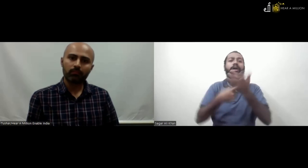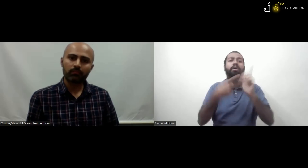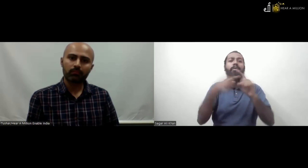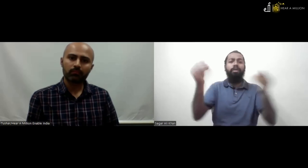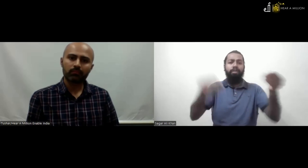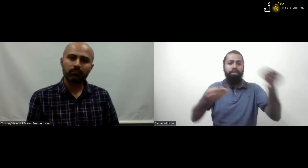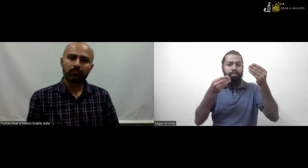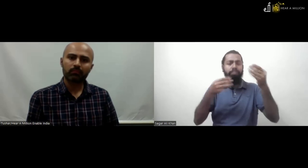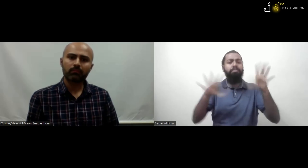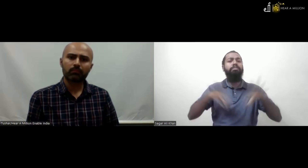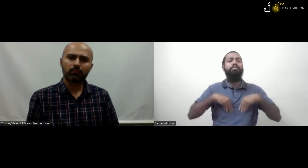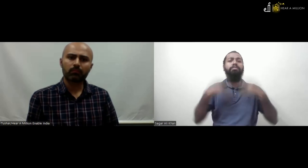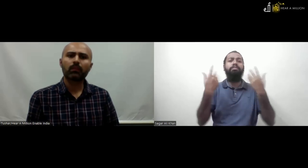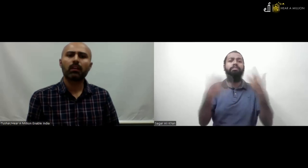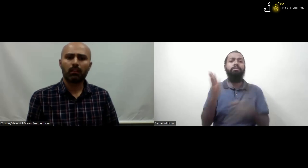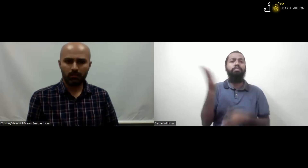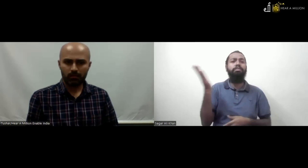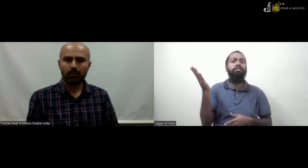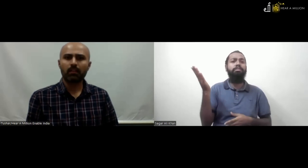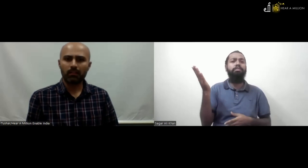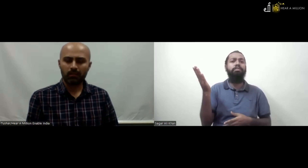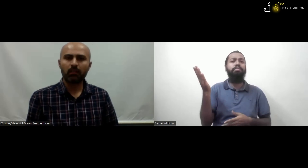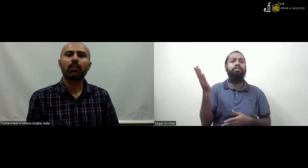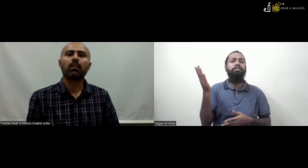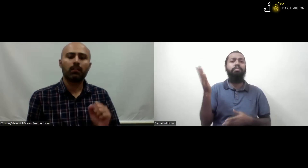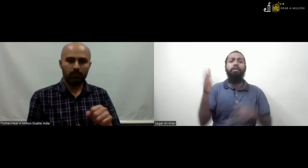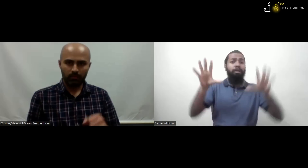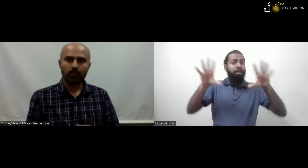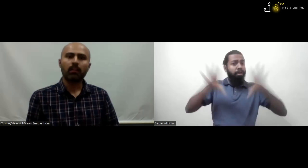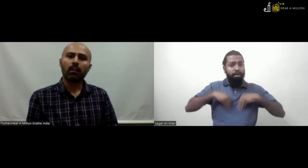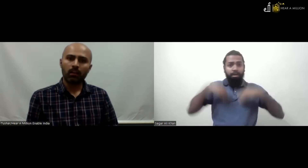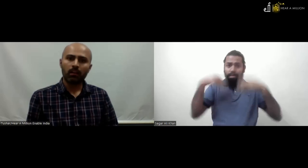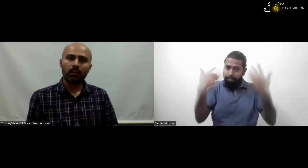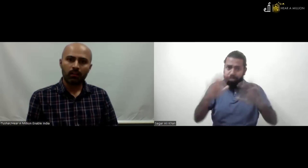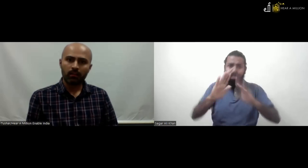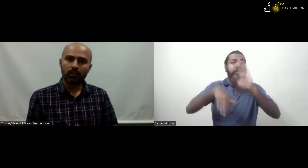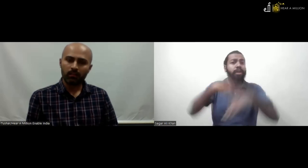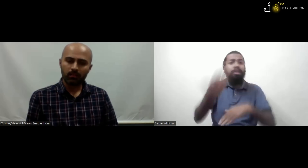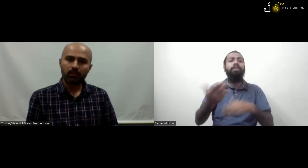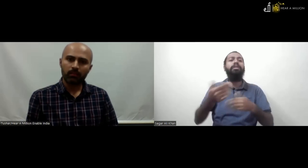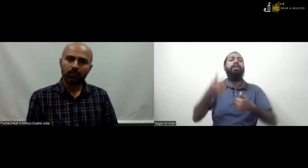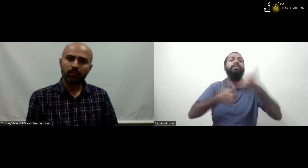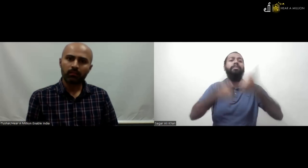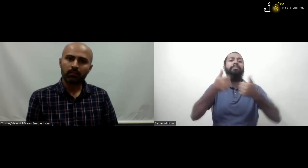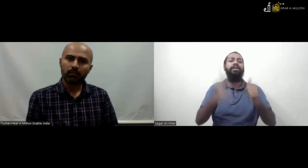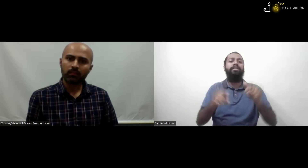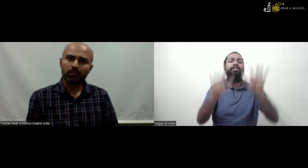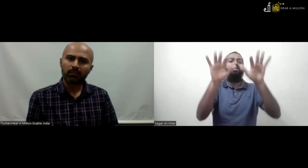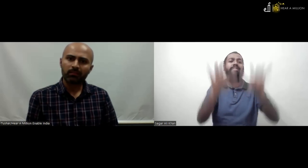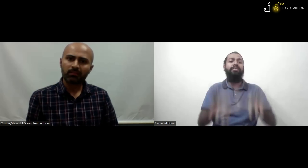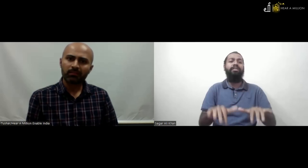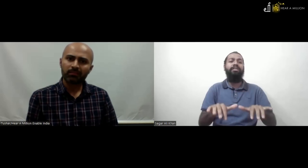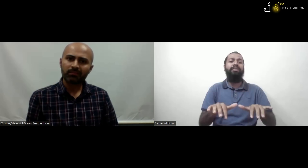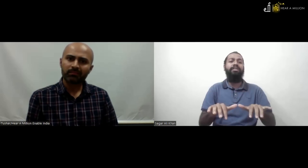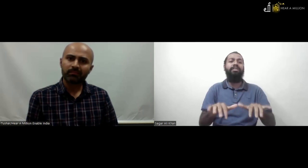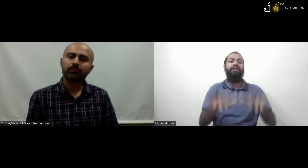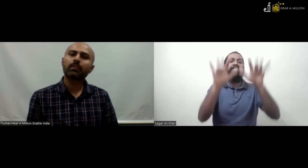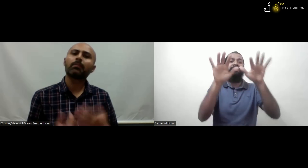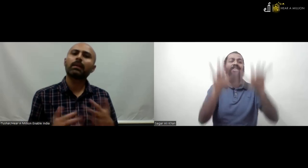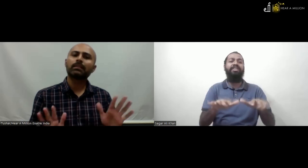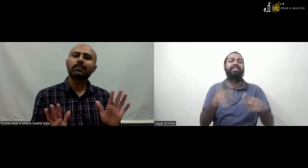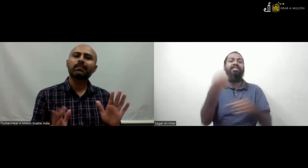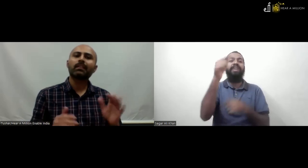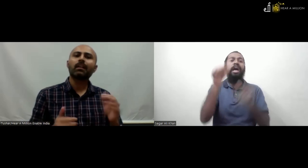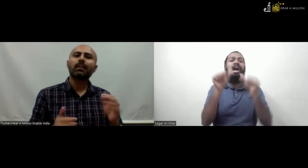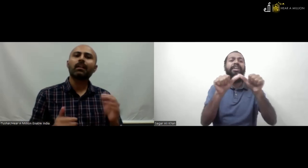person can drive. And yeah, he sent that letter and that person accepted. After acceptance, there was a